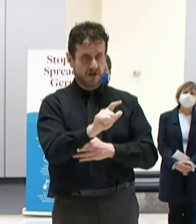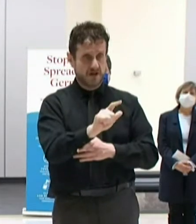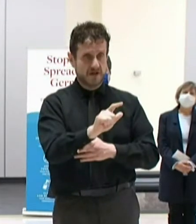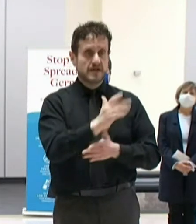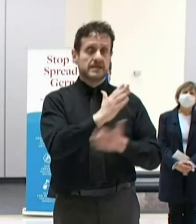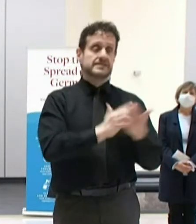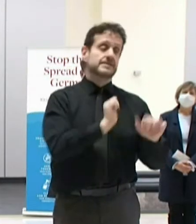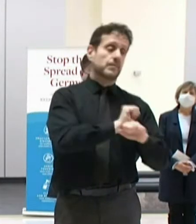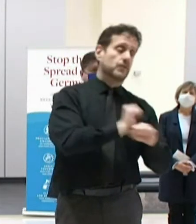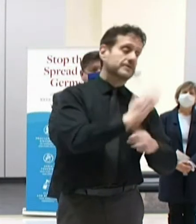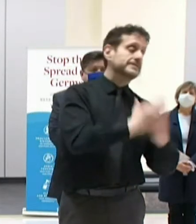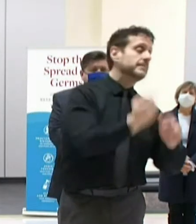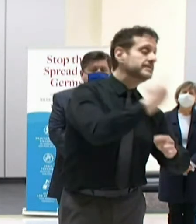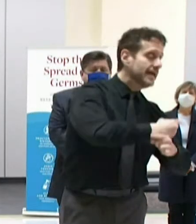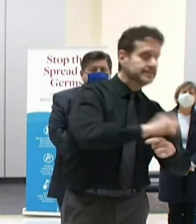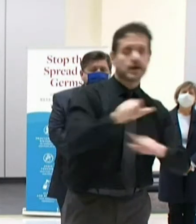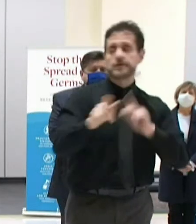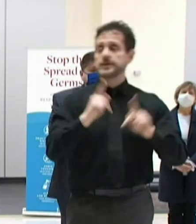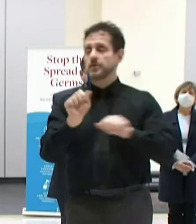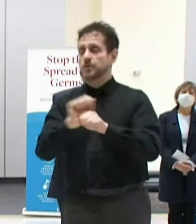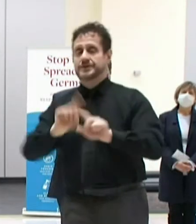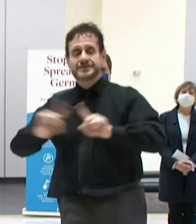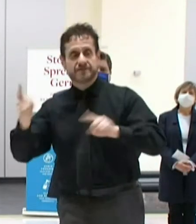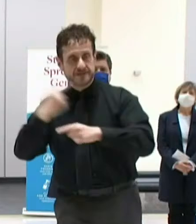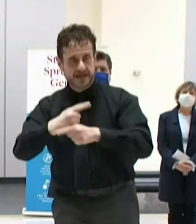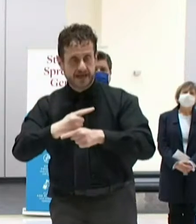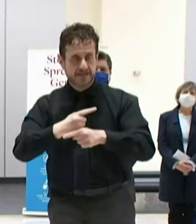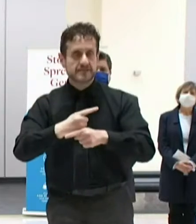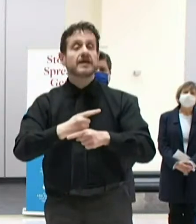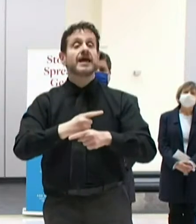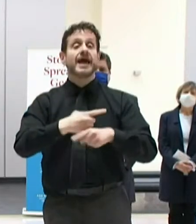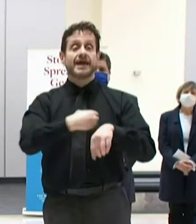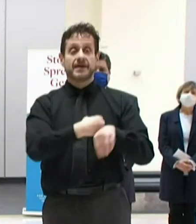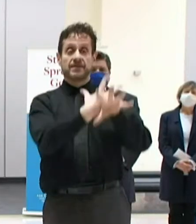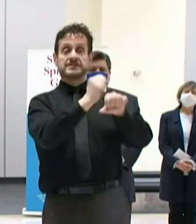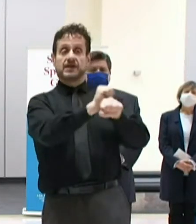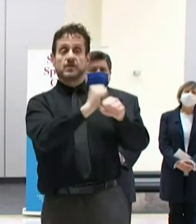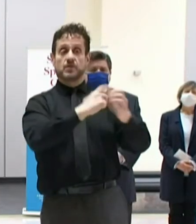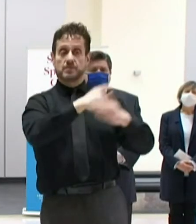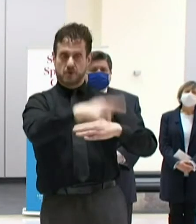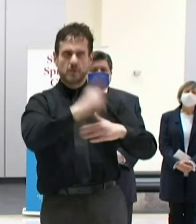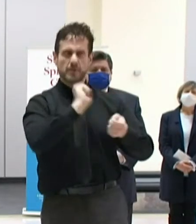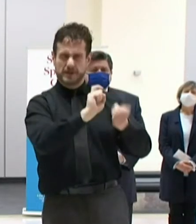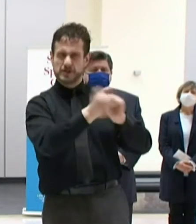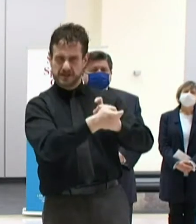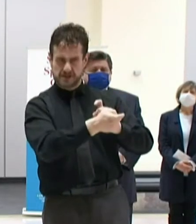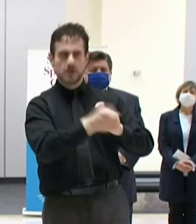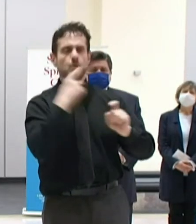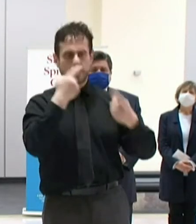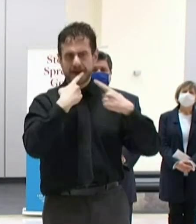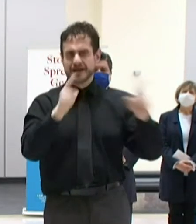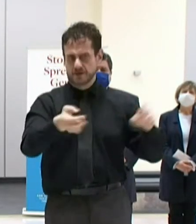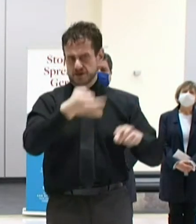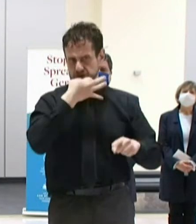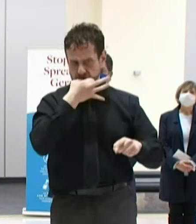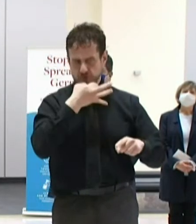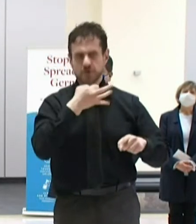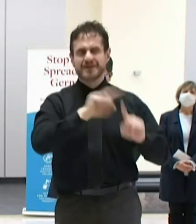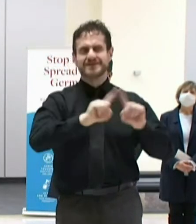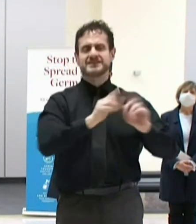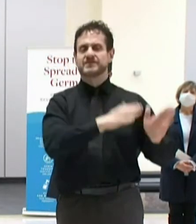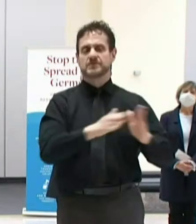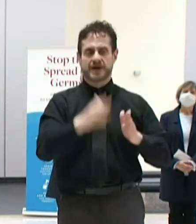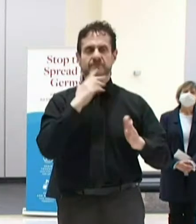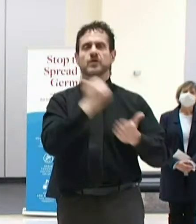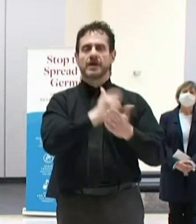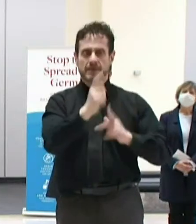be revising our telework program, so that will be in place relatively soon, and we'll be making an announcement. But obviously, we're